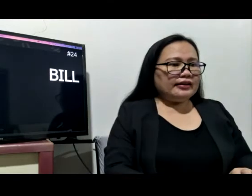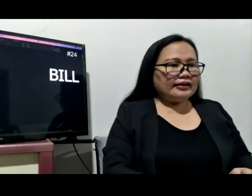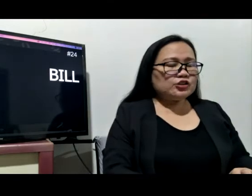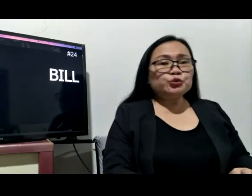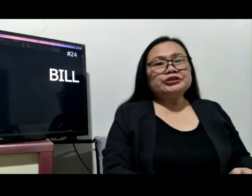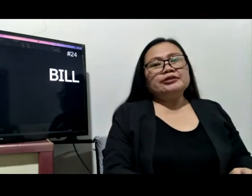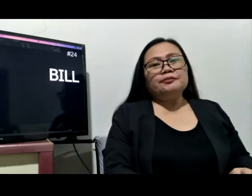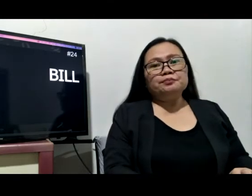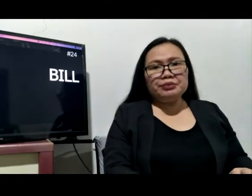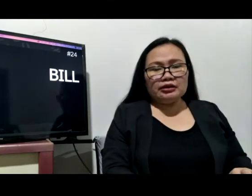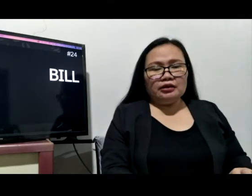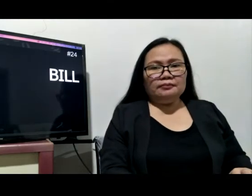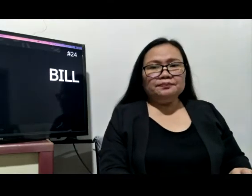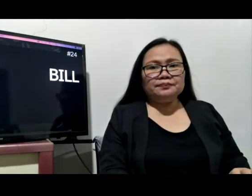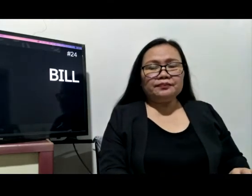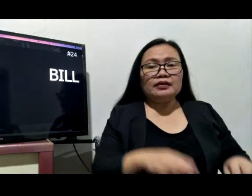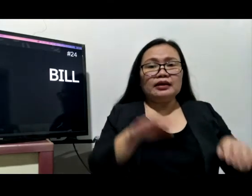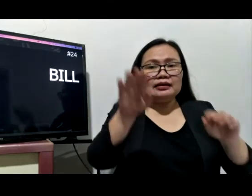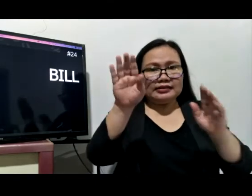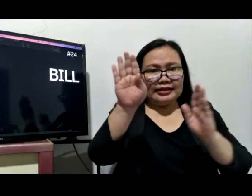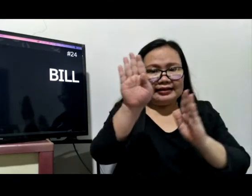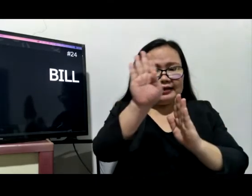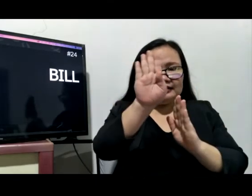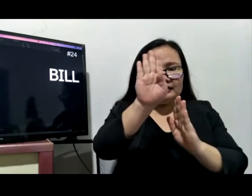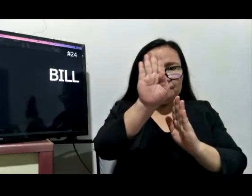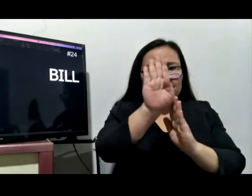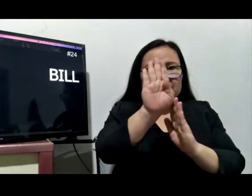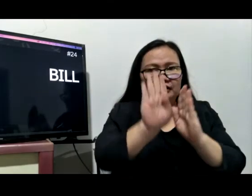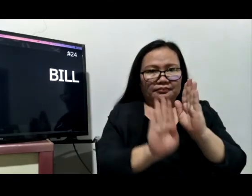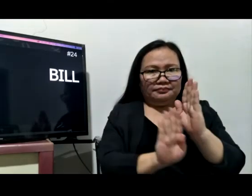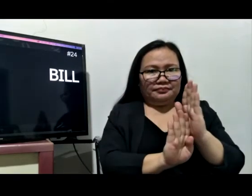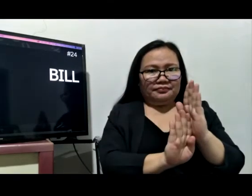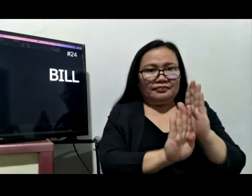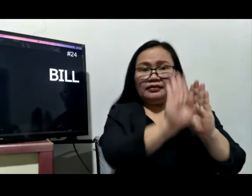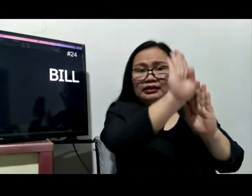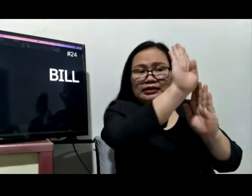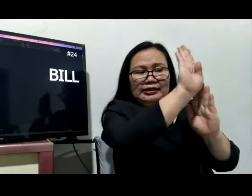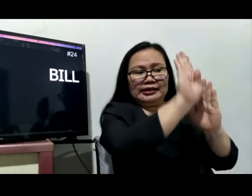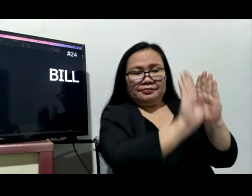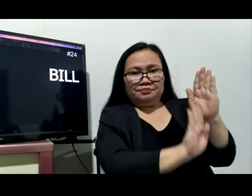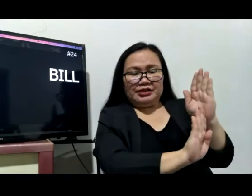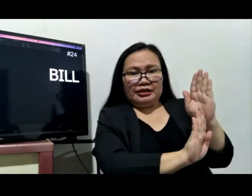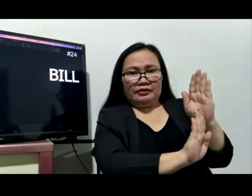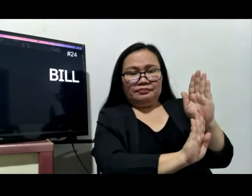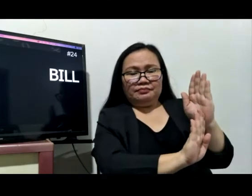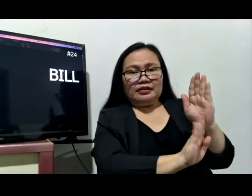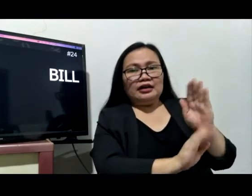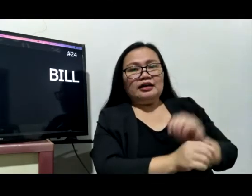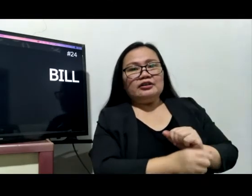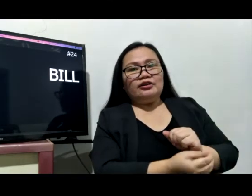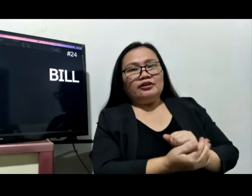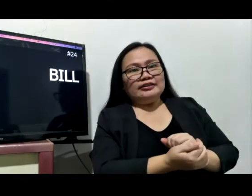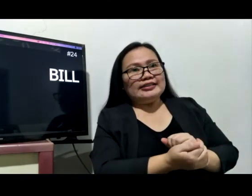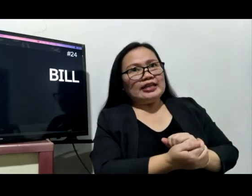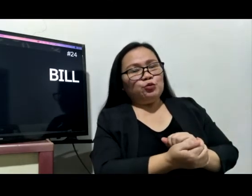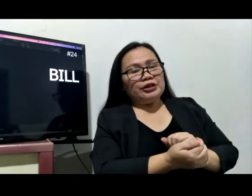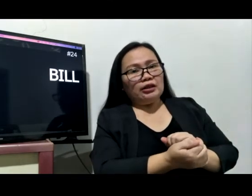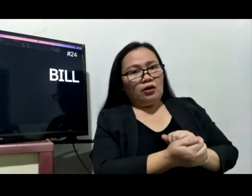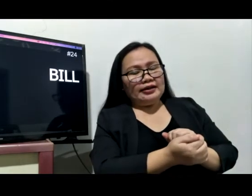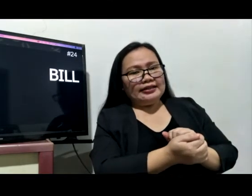Next word, bill. Sign like this. Bill. Bill. The same with law, it is